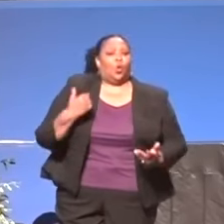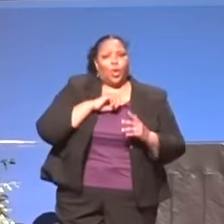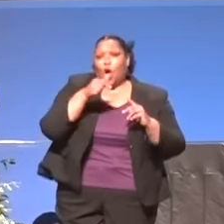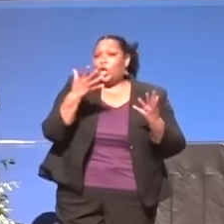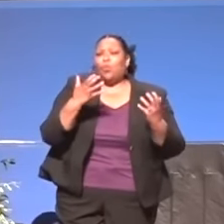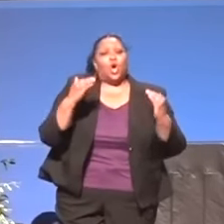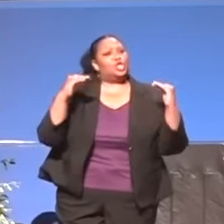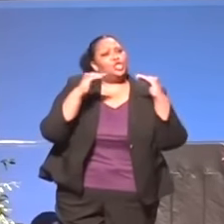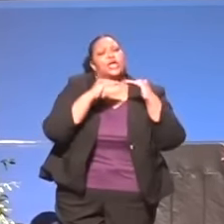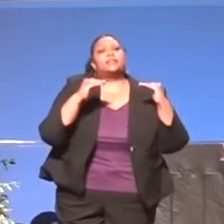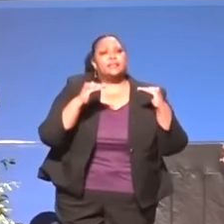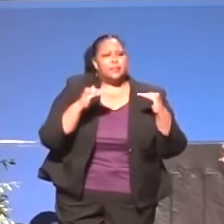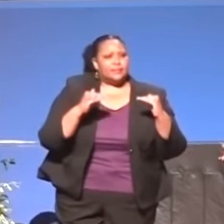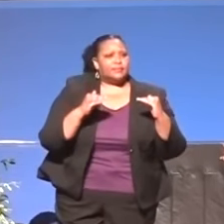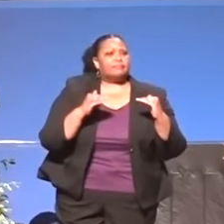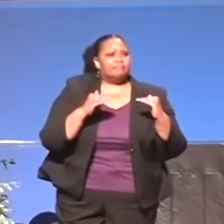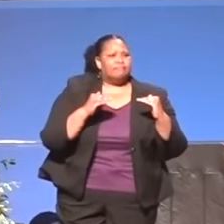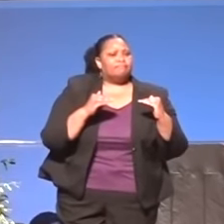want justice.